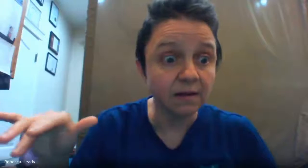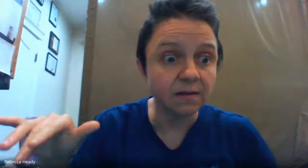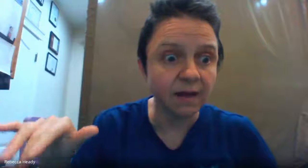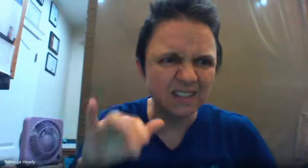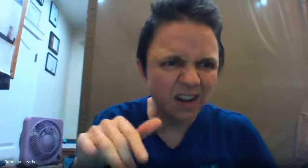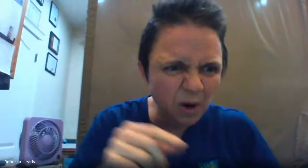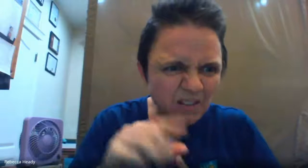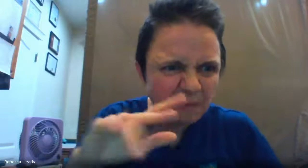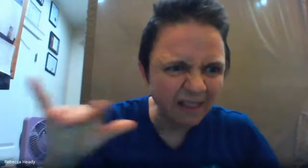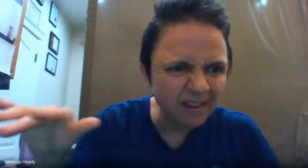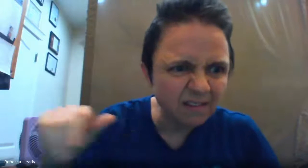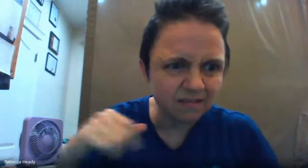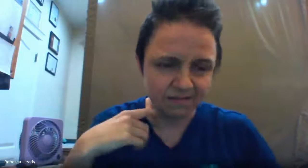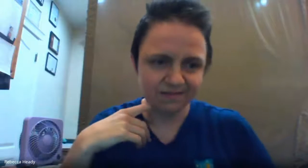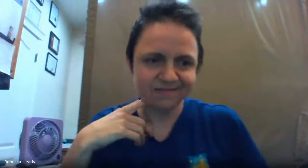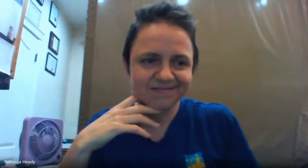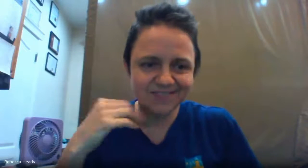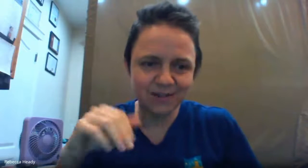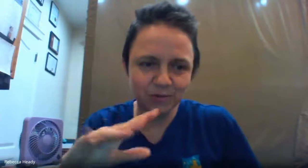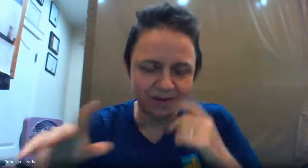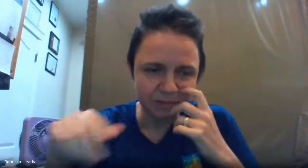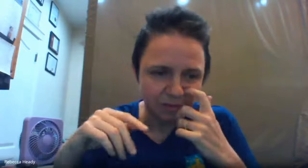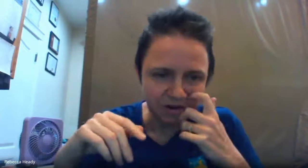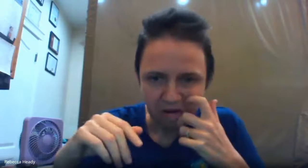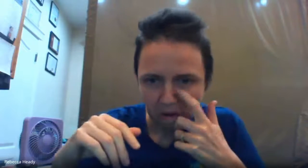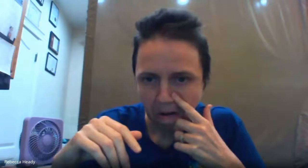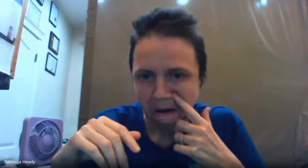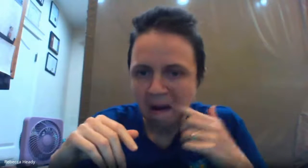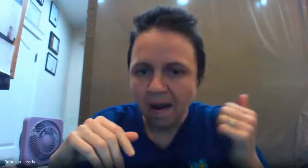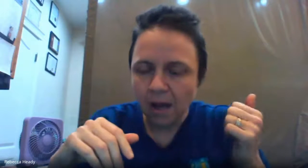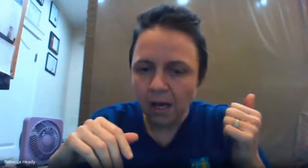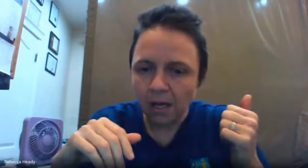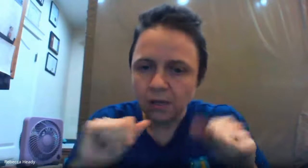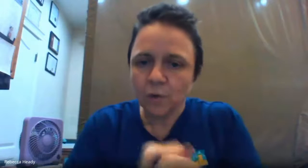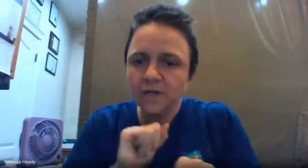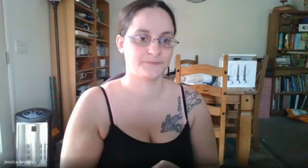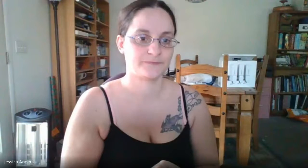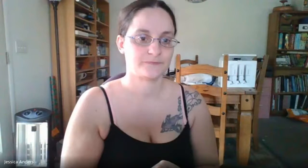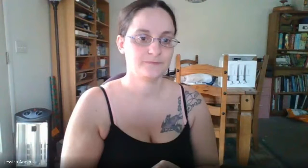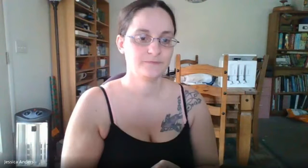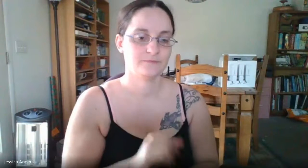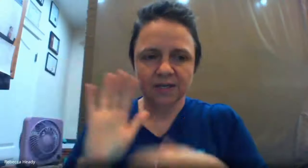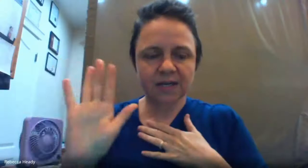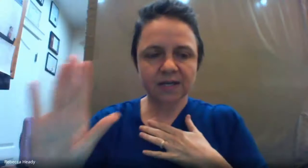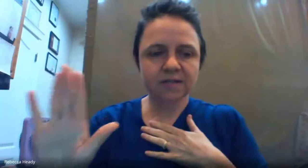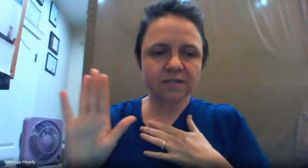that word? Spell it. Then you would finger spell the word. And then possession, his,